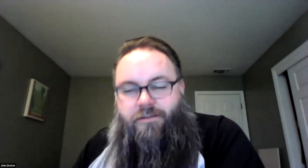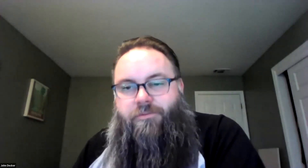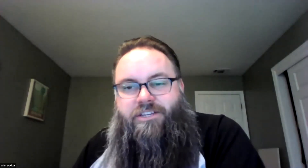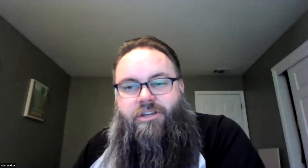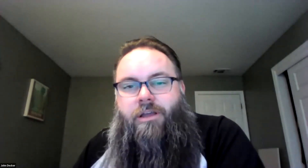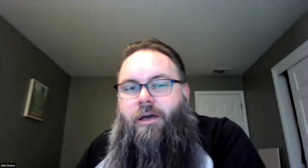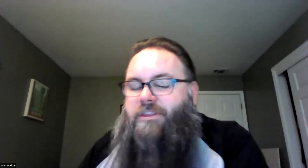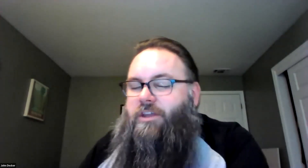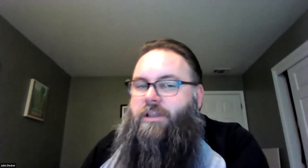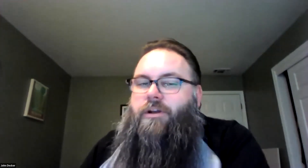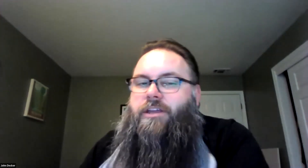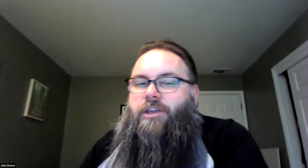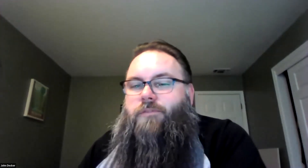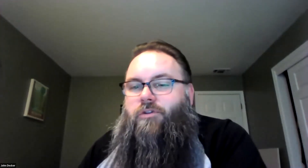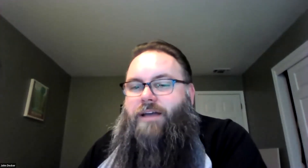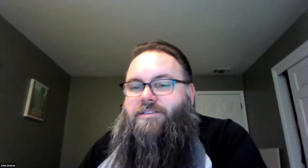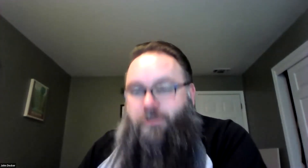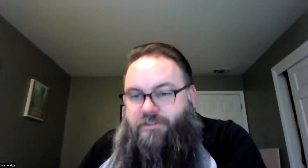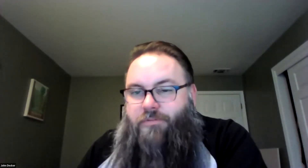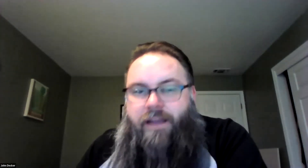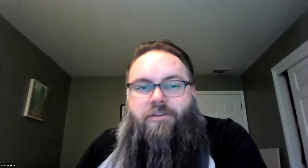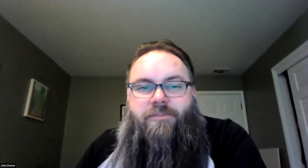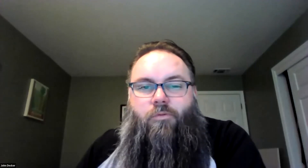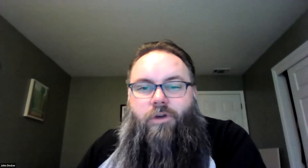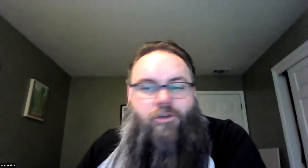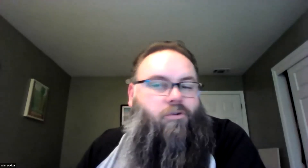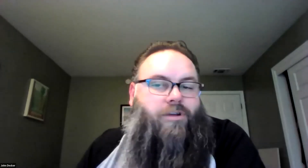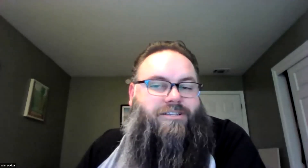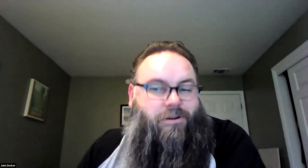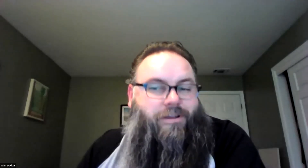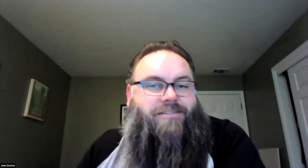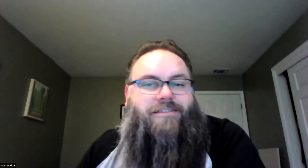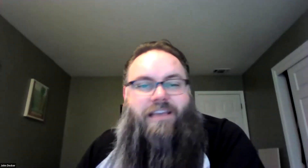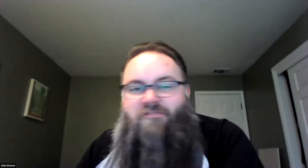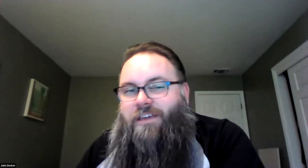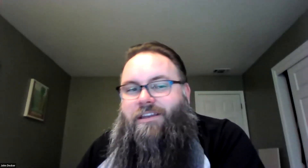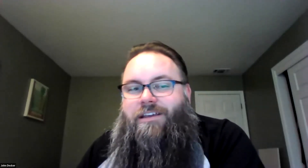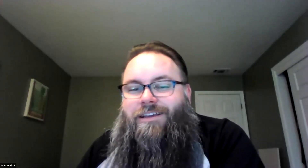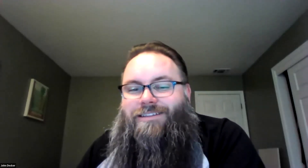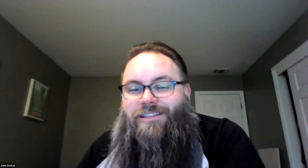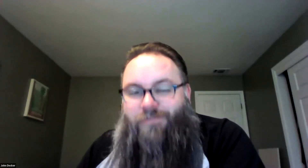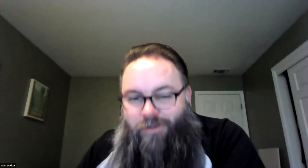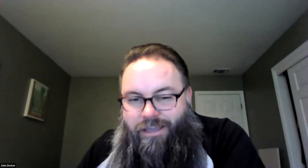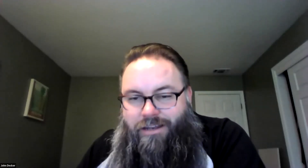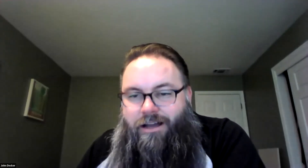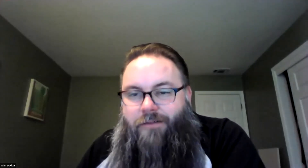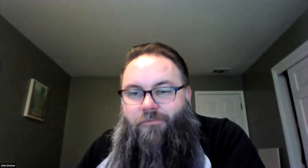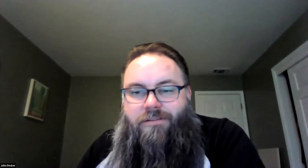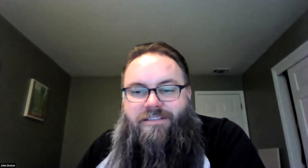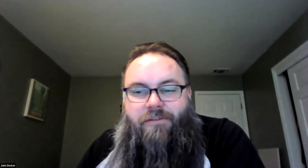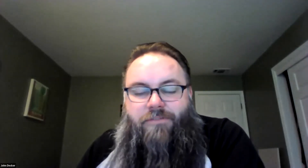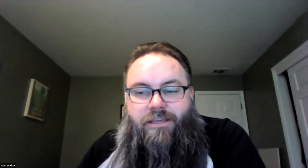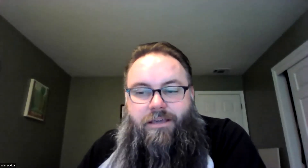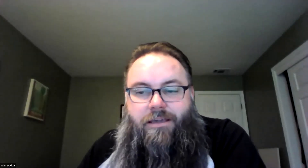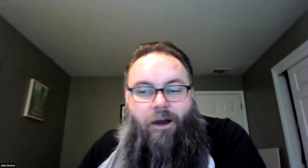on self-determination, but then really want to hear from you as service providers about what your experiences have been delivering it,